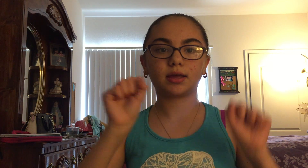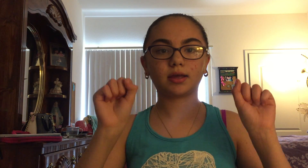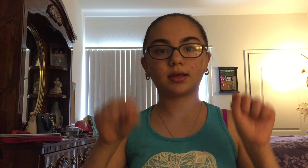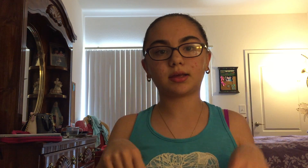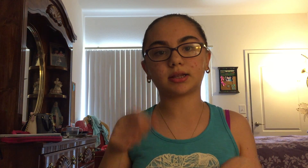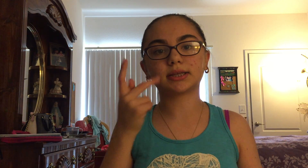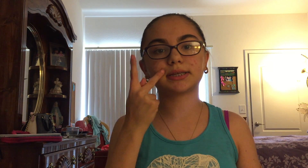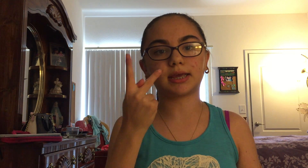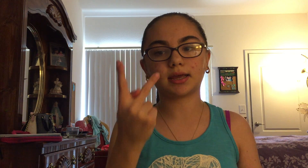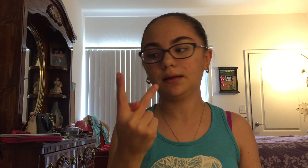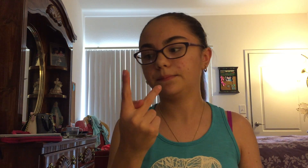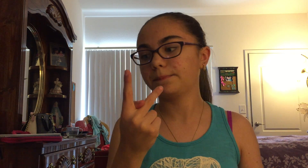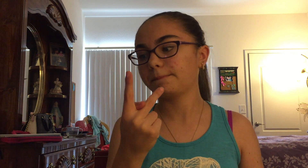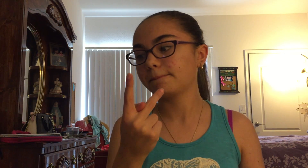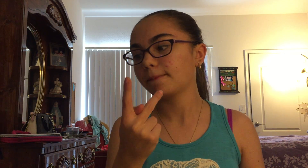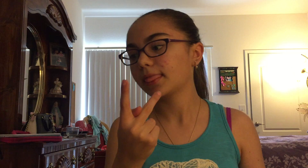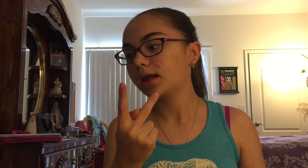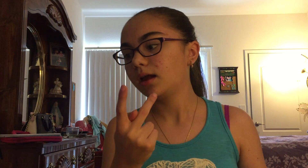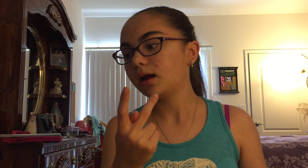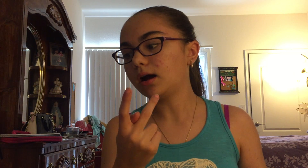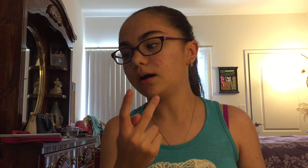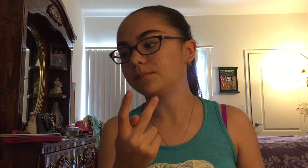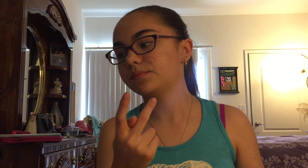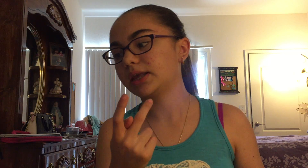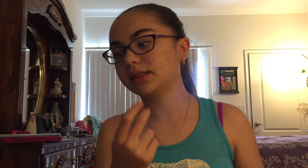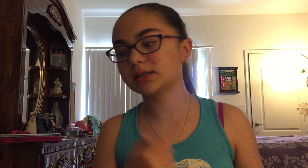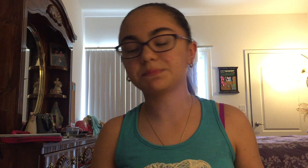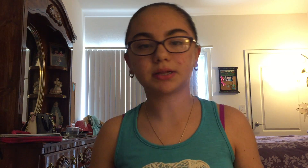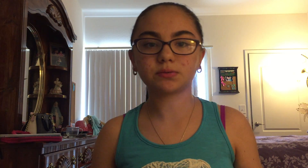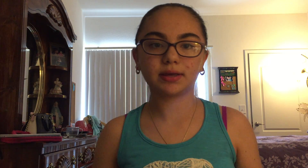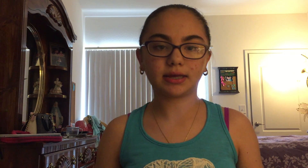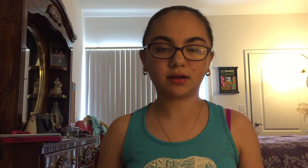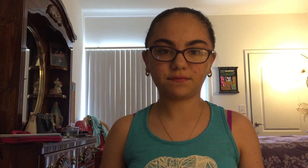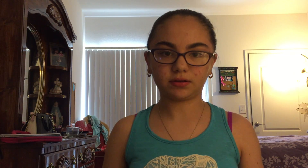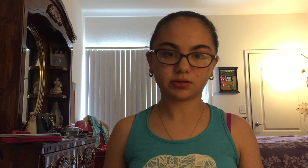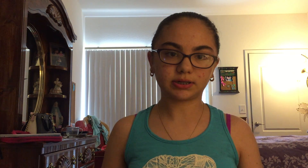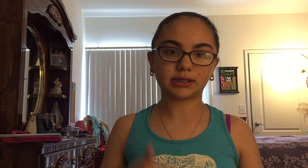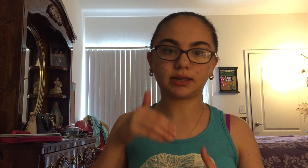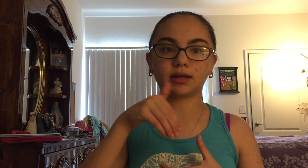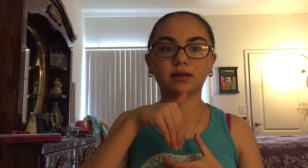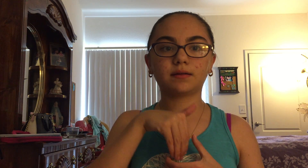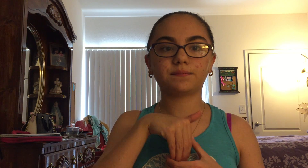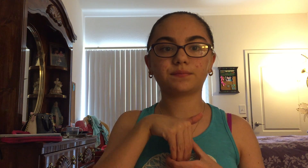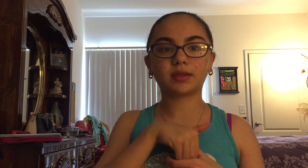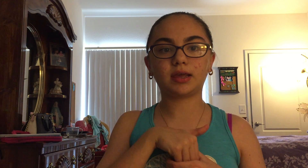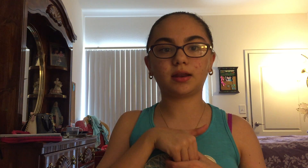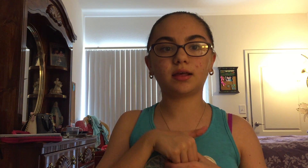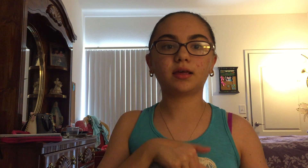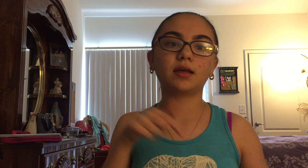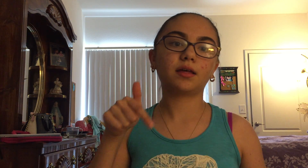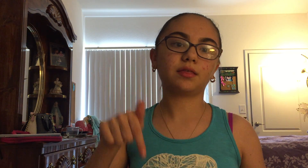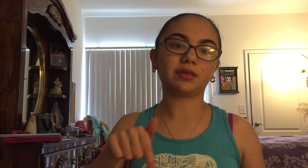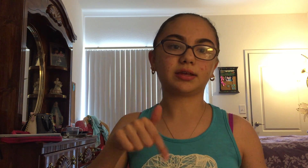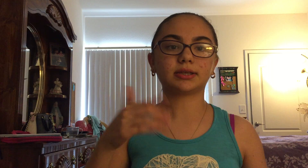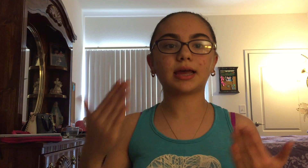can see um in this bliss we cannot feel so I said in this